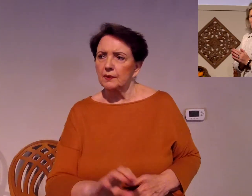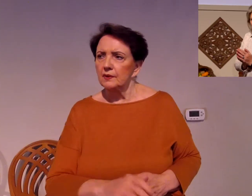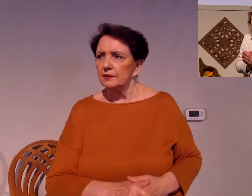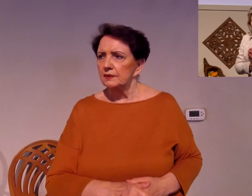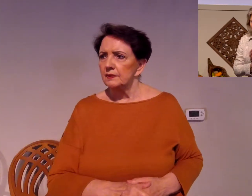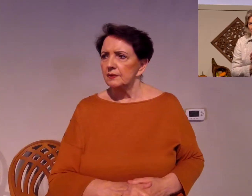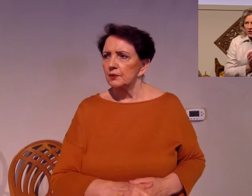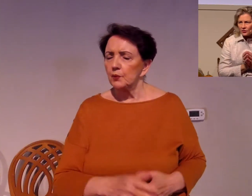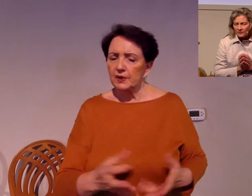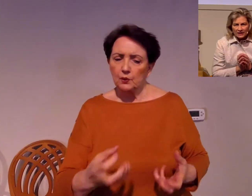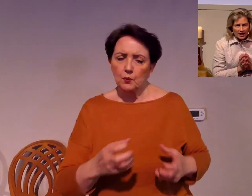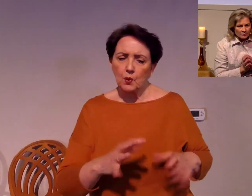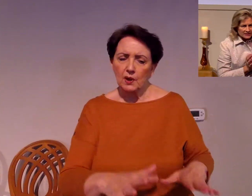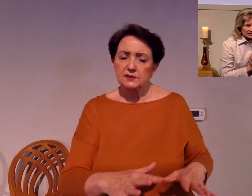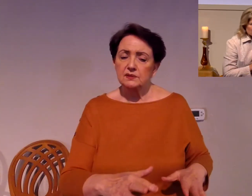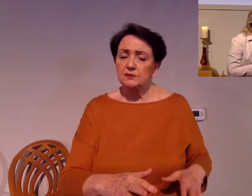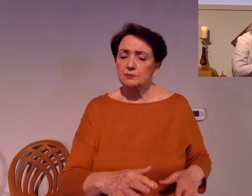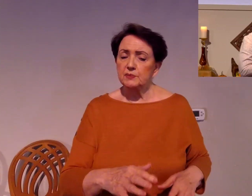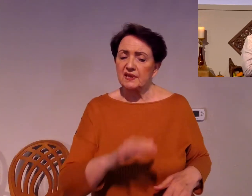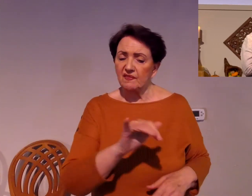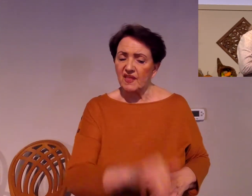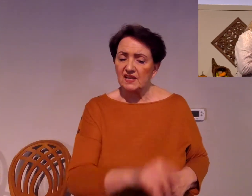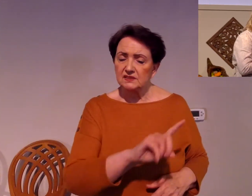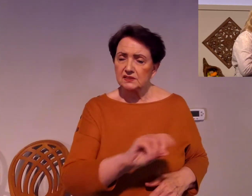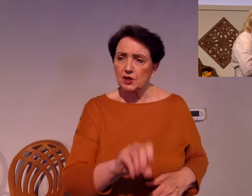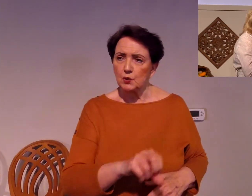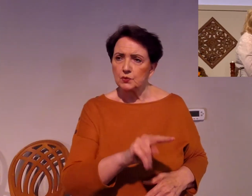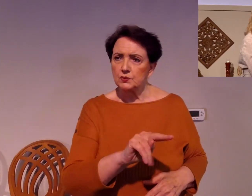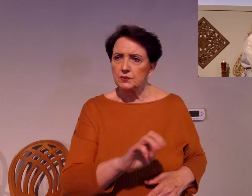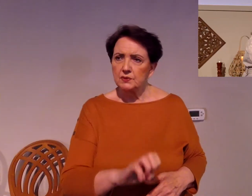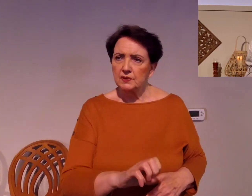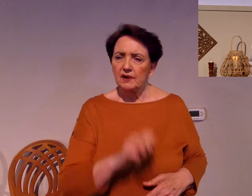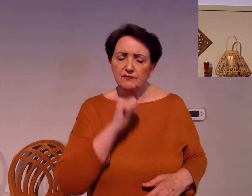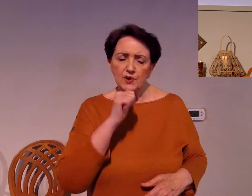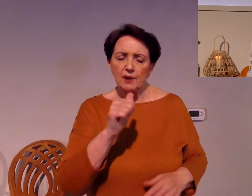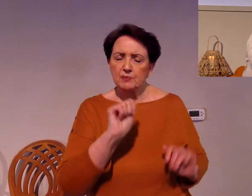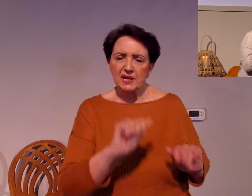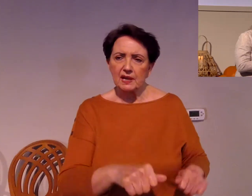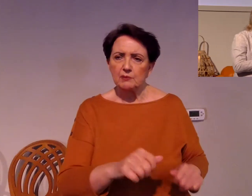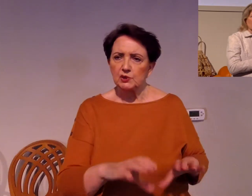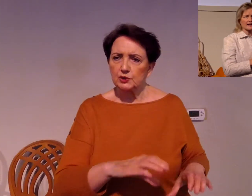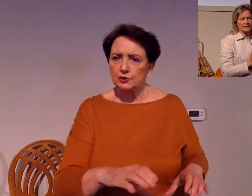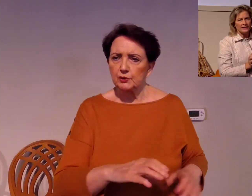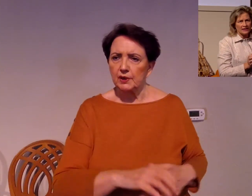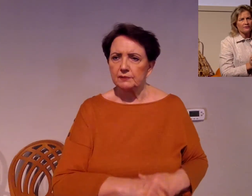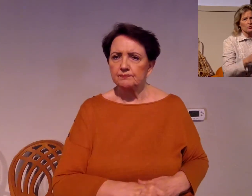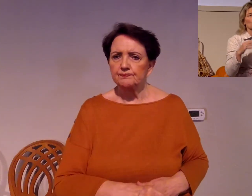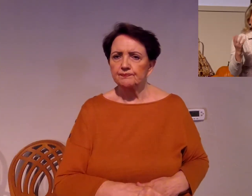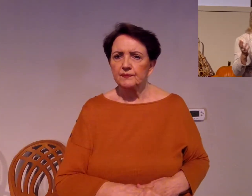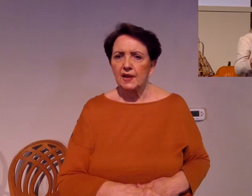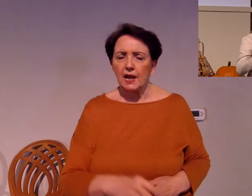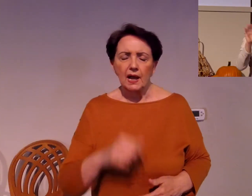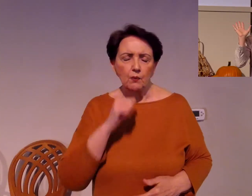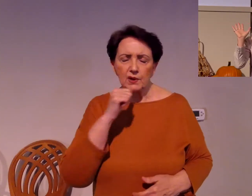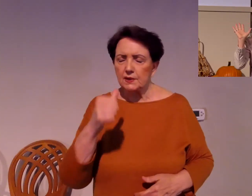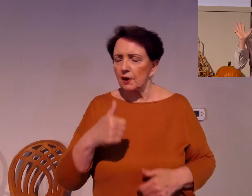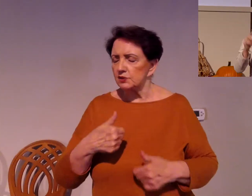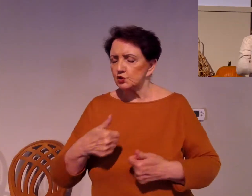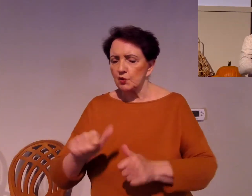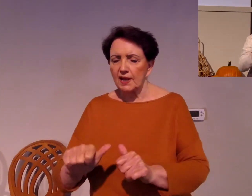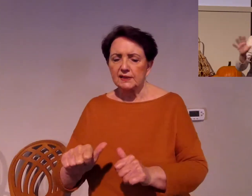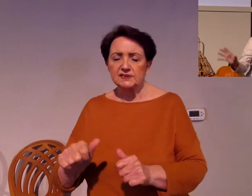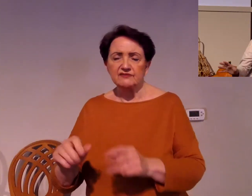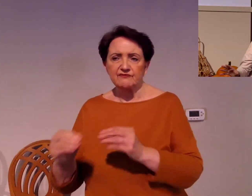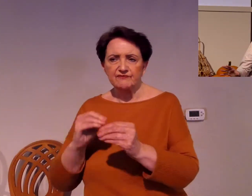don't want to be in the zone of incompetence. I would not attempt to fix the HVAC if it were. It's not going